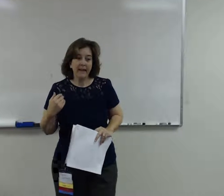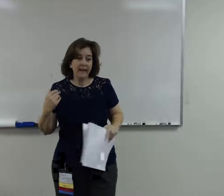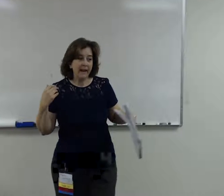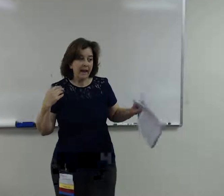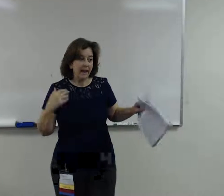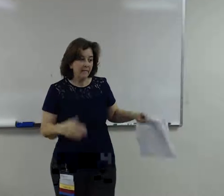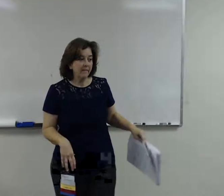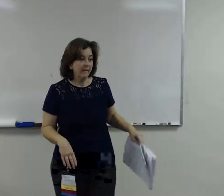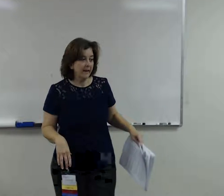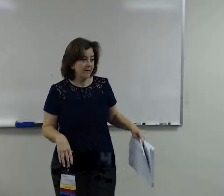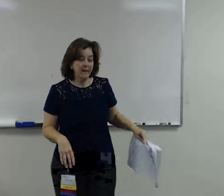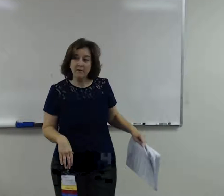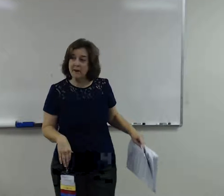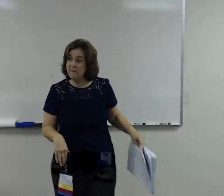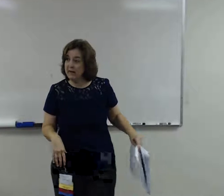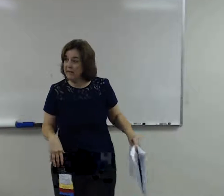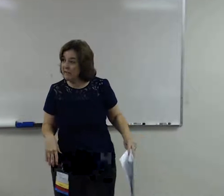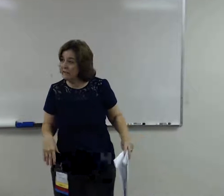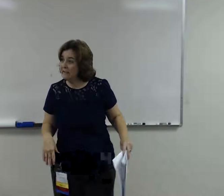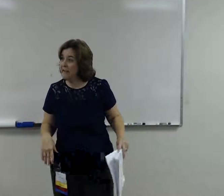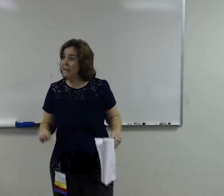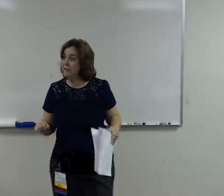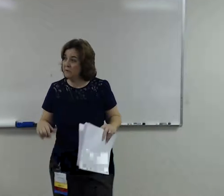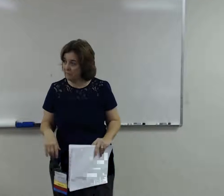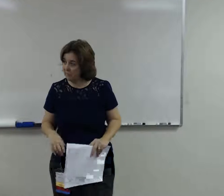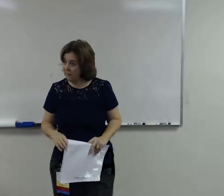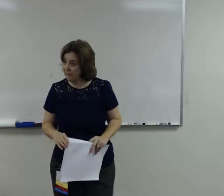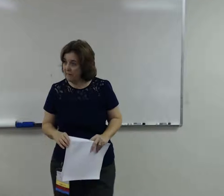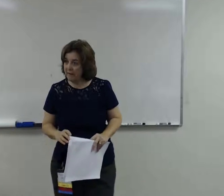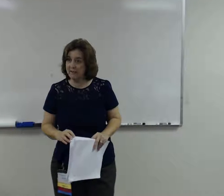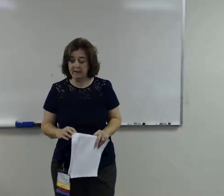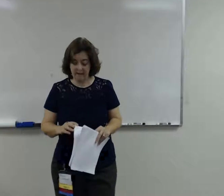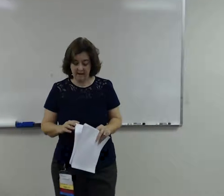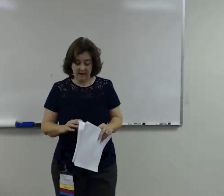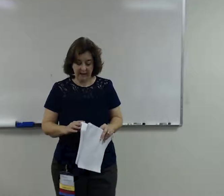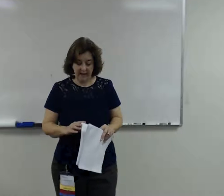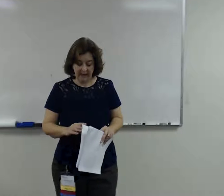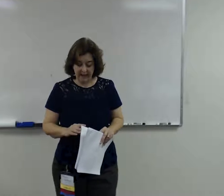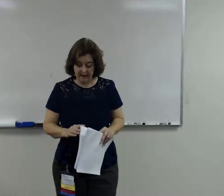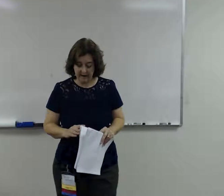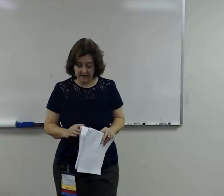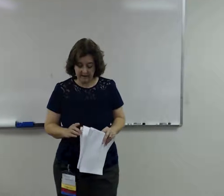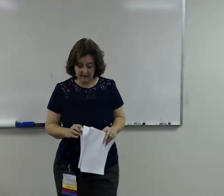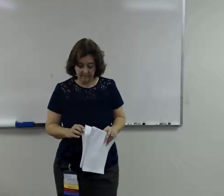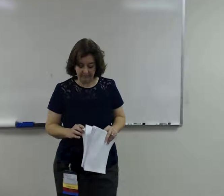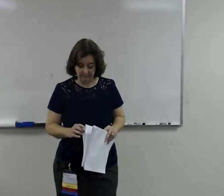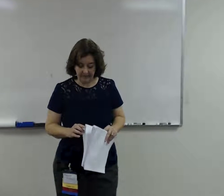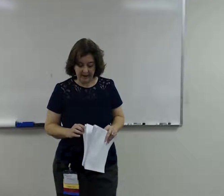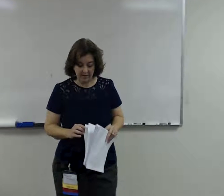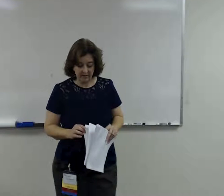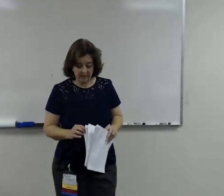And I'm a member here at Maysville and an interpreter here at Maysville. And I'm also